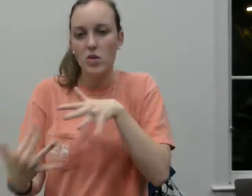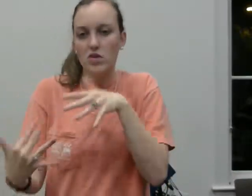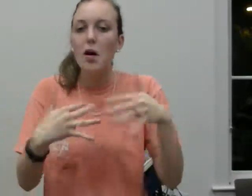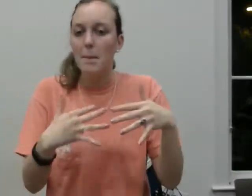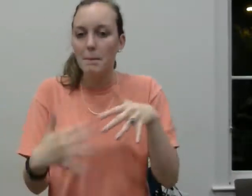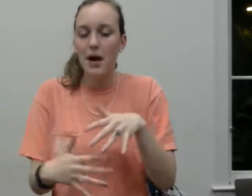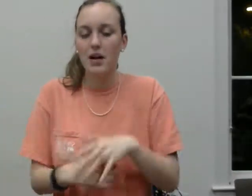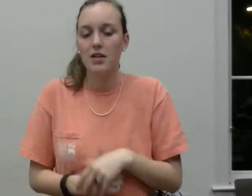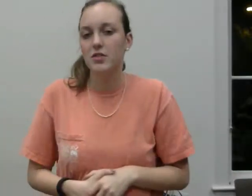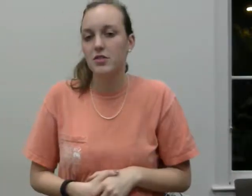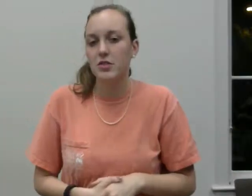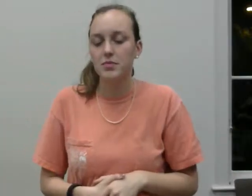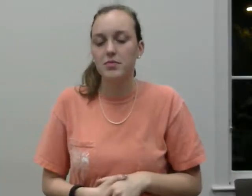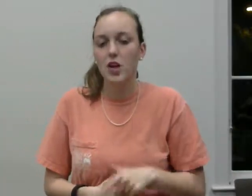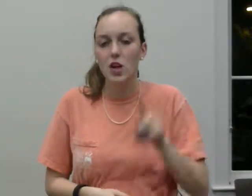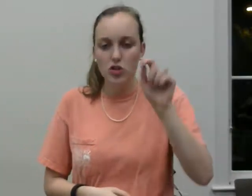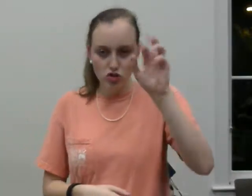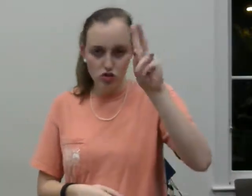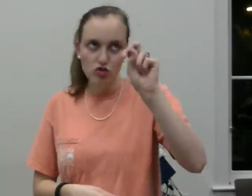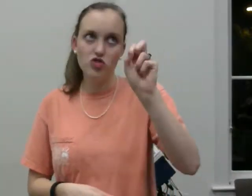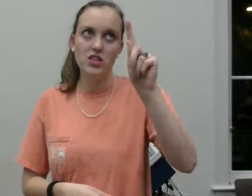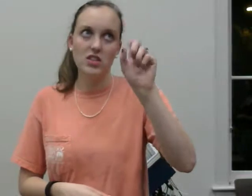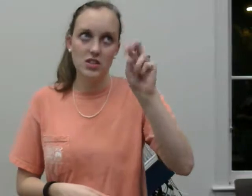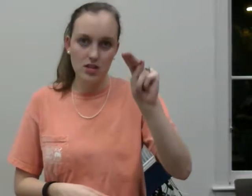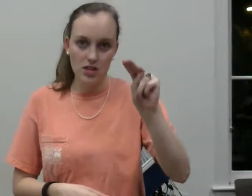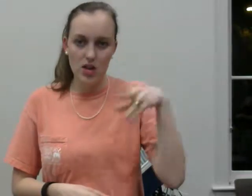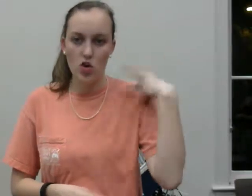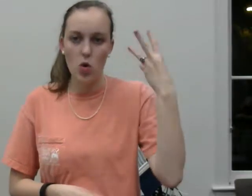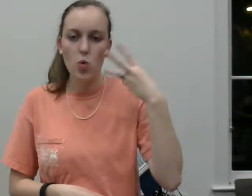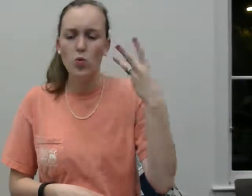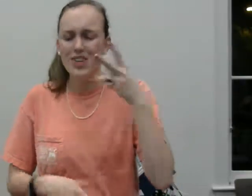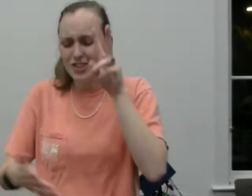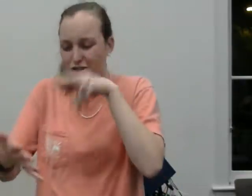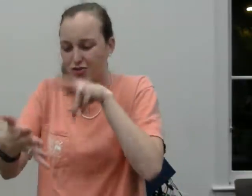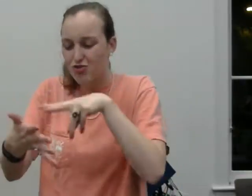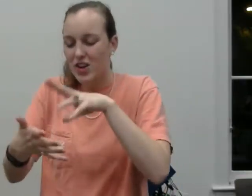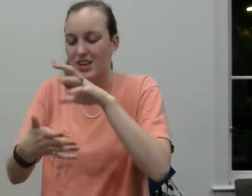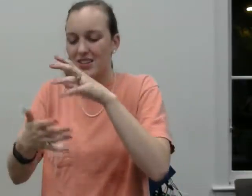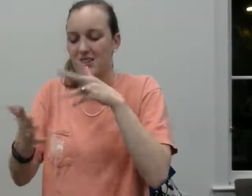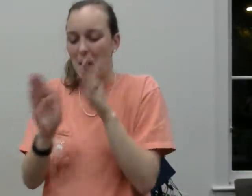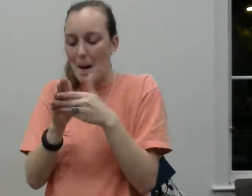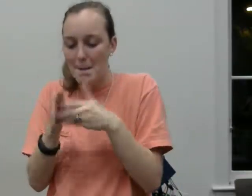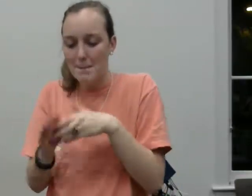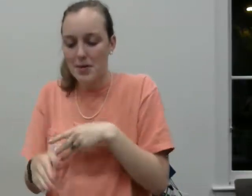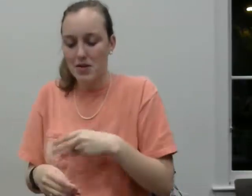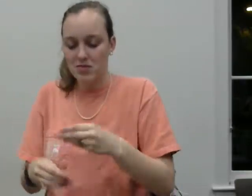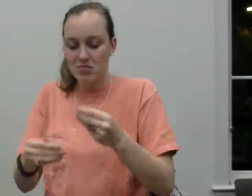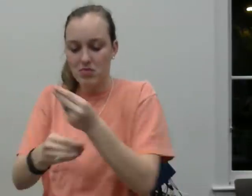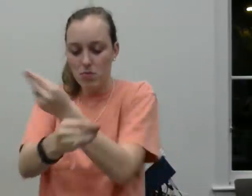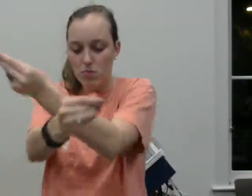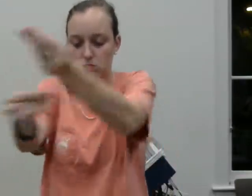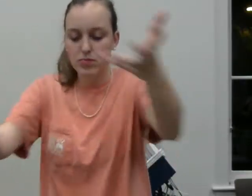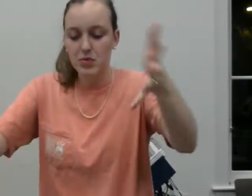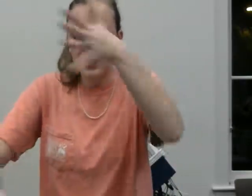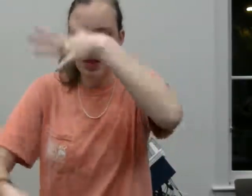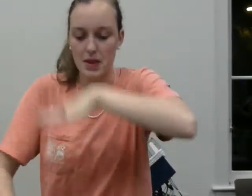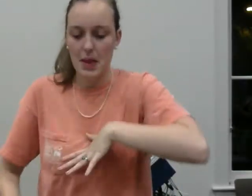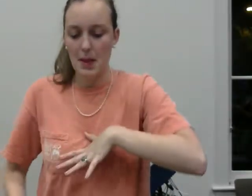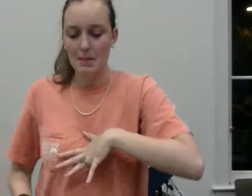at Trenton and at Princeton, Washington reads the crisis to us, and these are the times of triumph and souls. He inspires them, he amps them